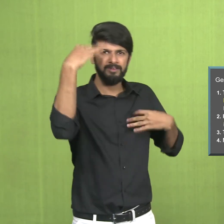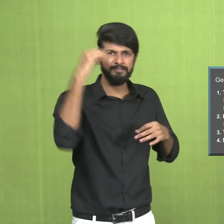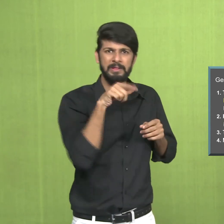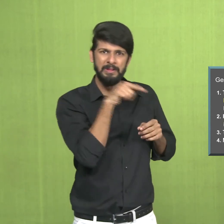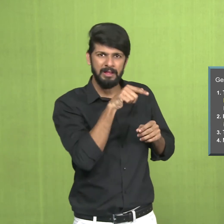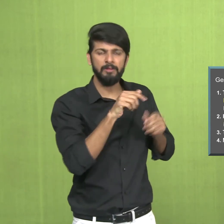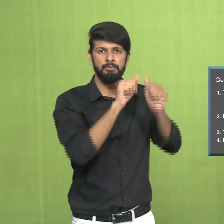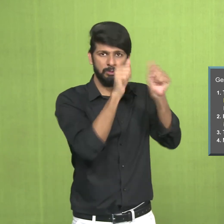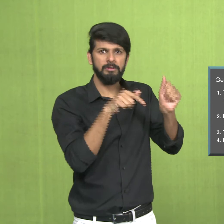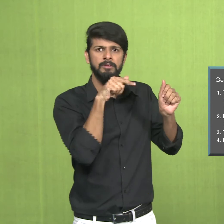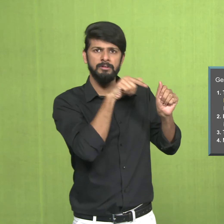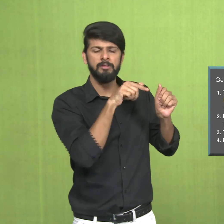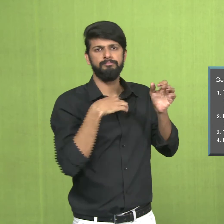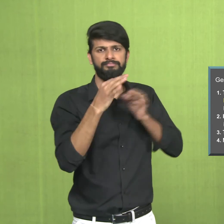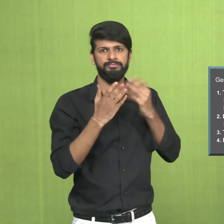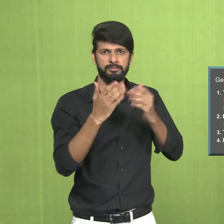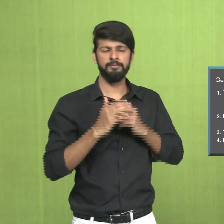General description of the dancing girl sculpture.